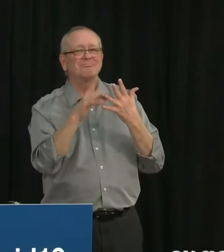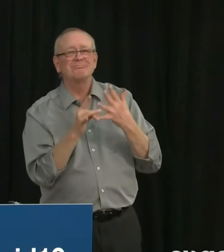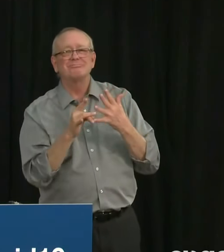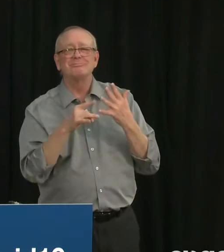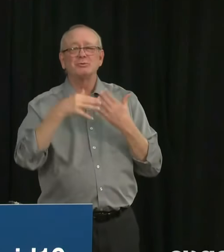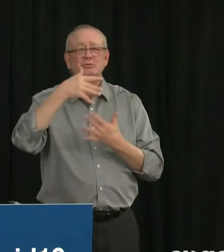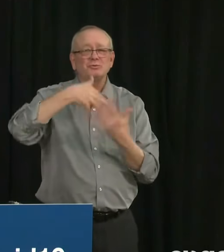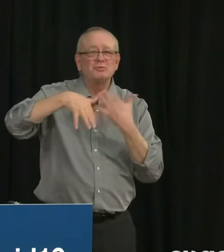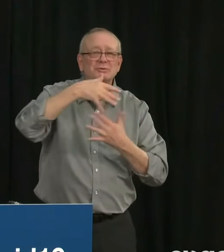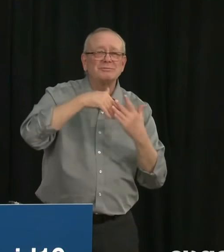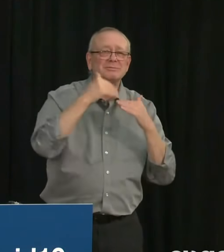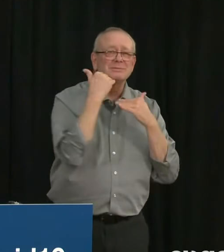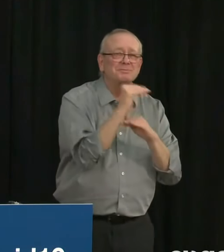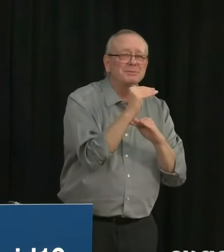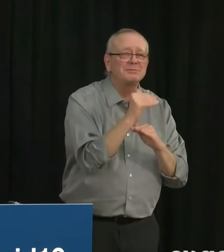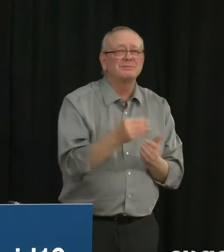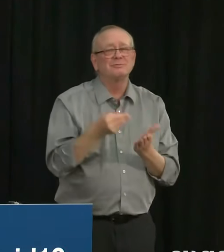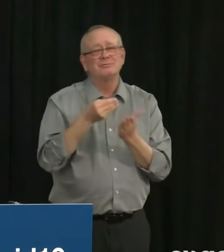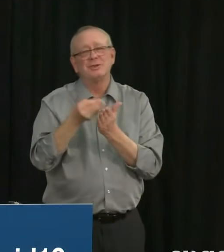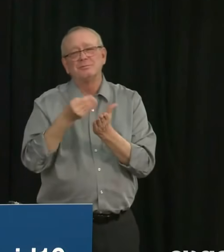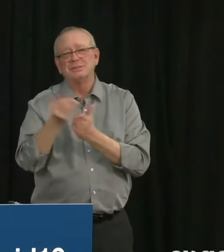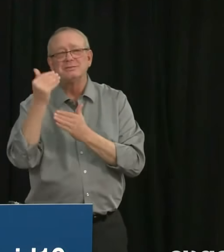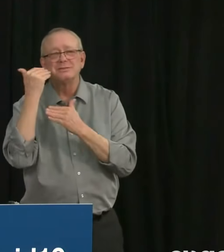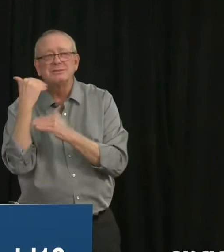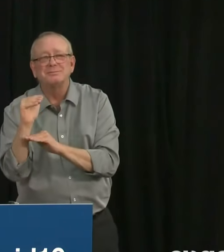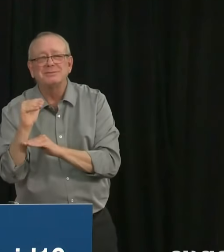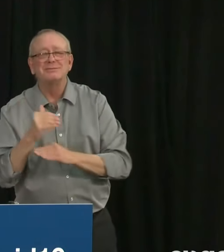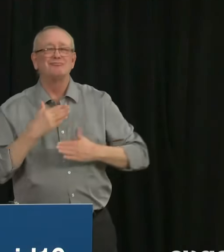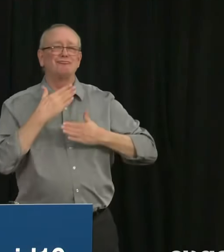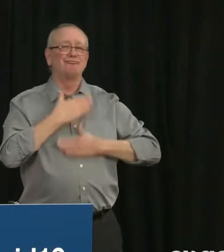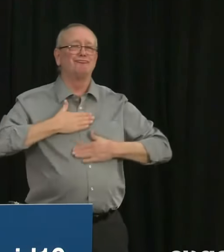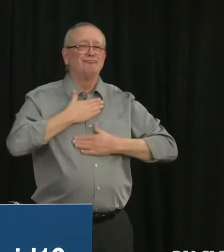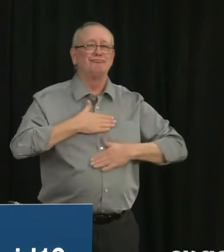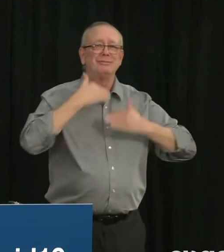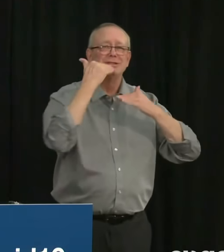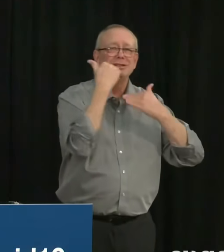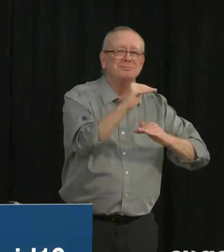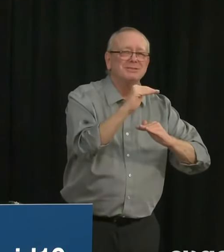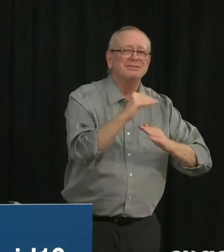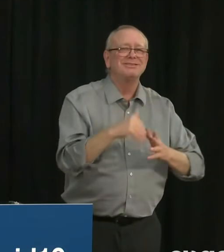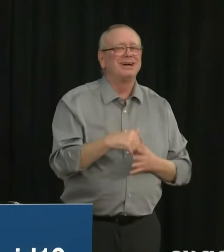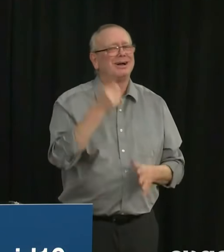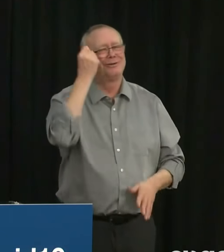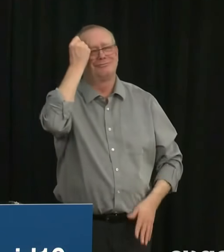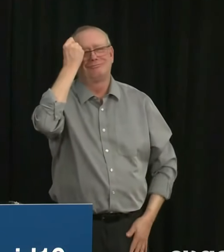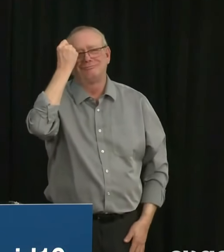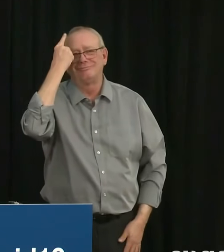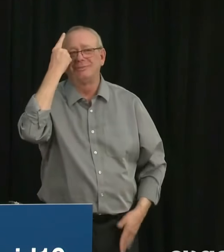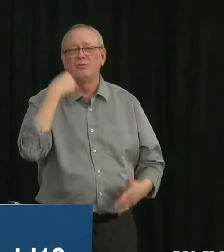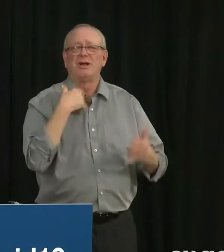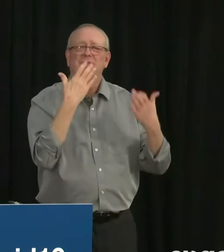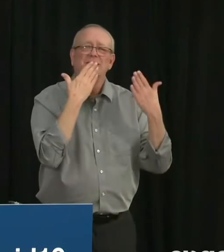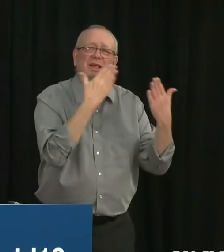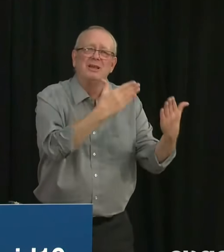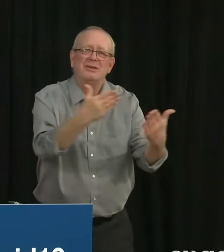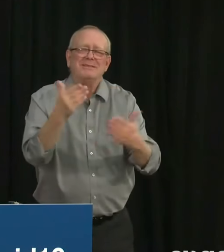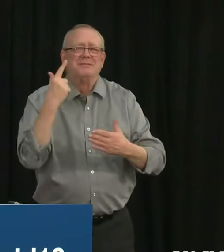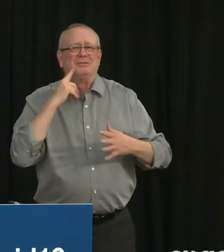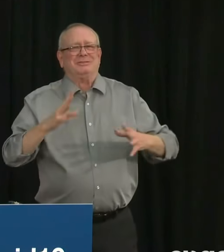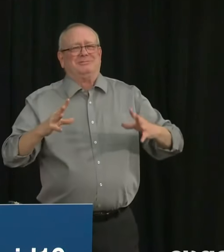entertained. However, I thank everyone who is making that sacrifice to bring down the threat for